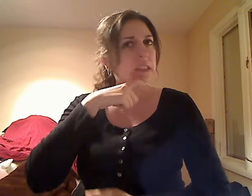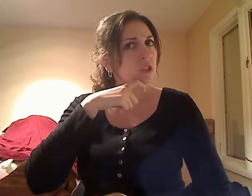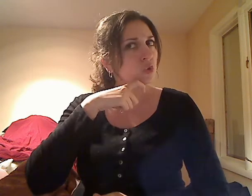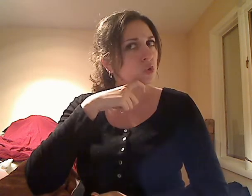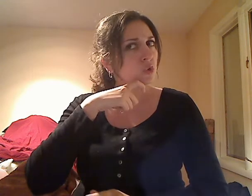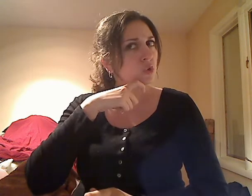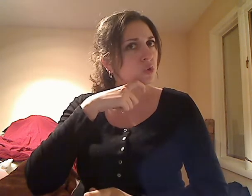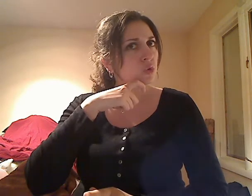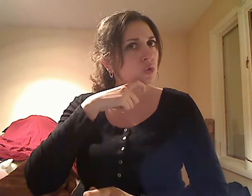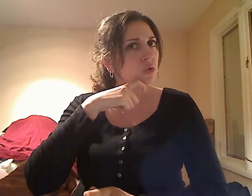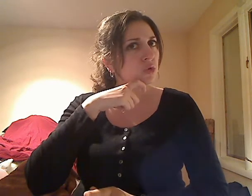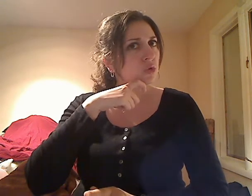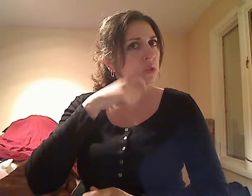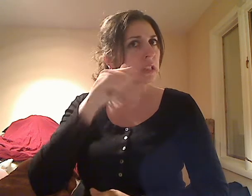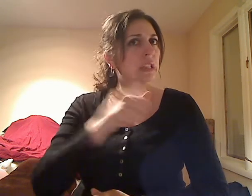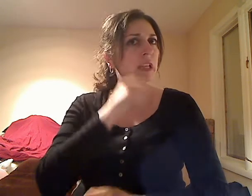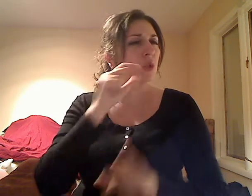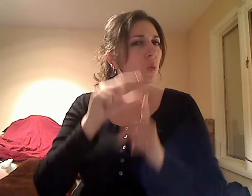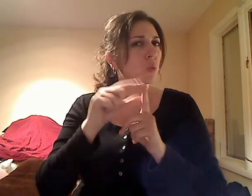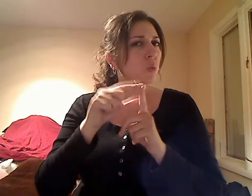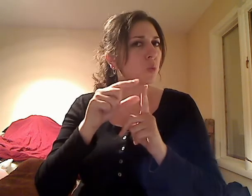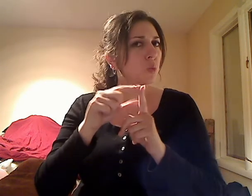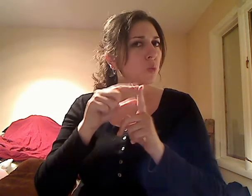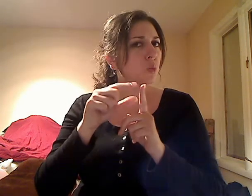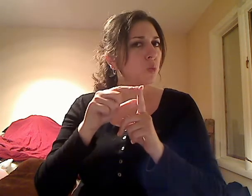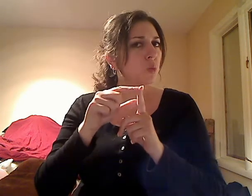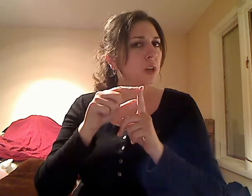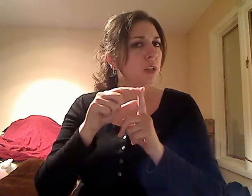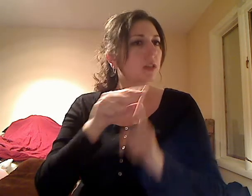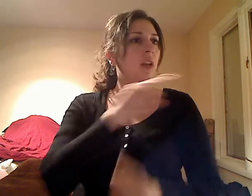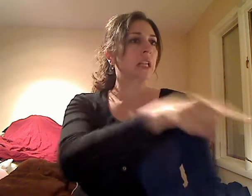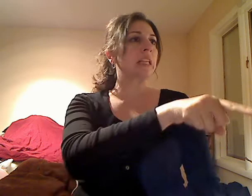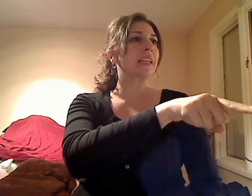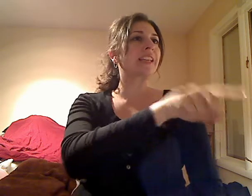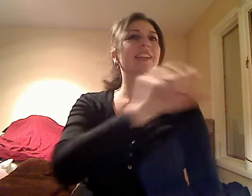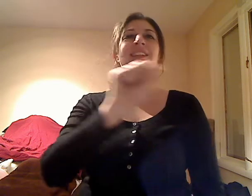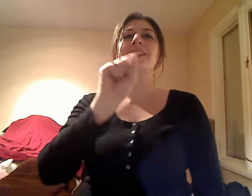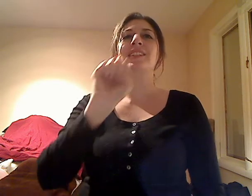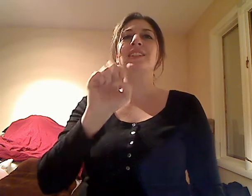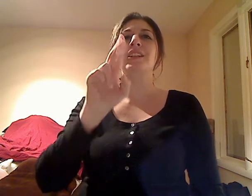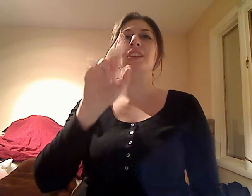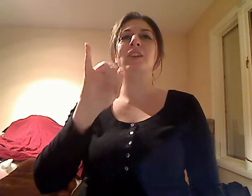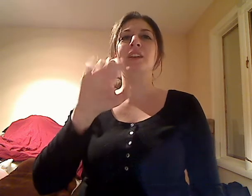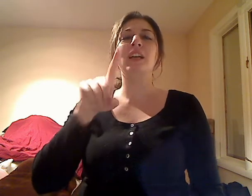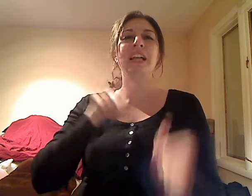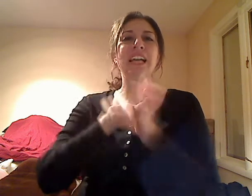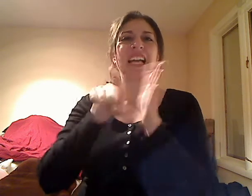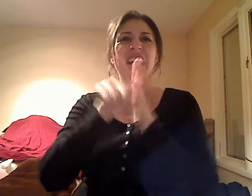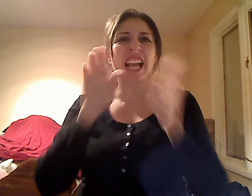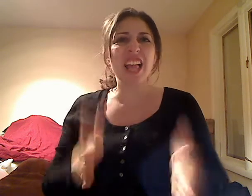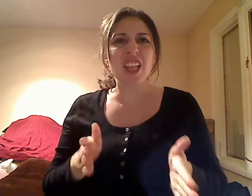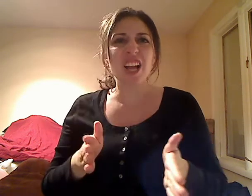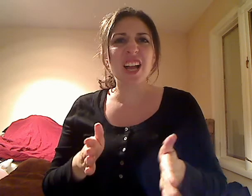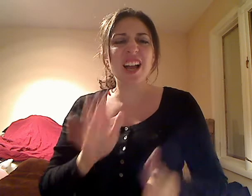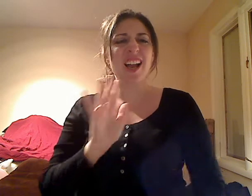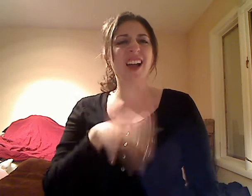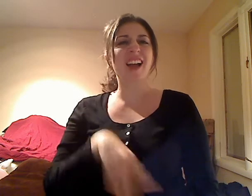Tree? A serial killer. Could be a serial killer, that's true. That's one way. What else?